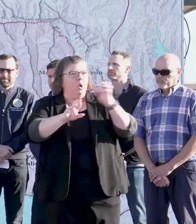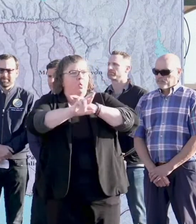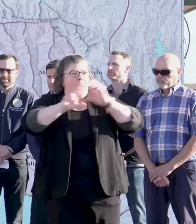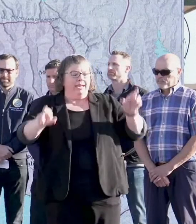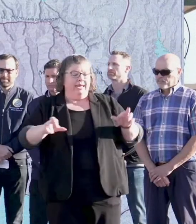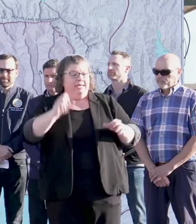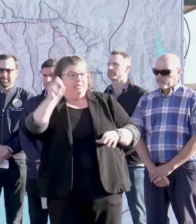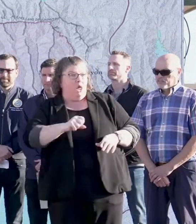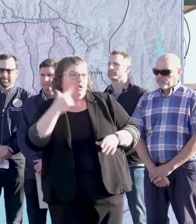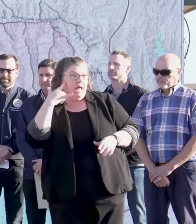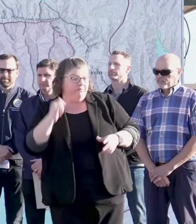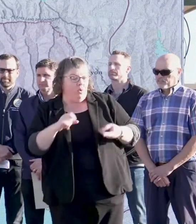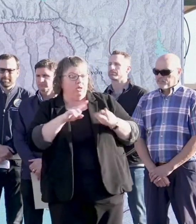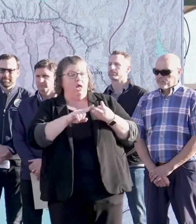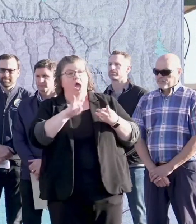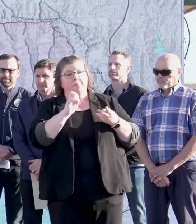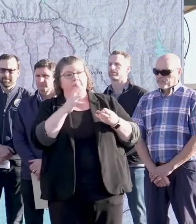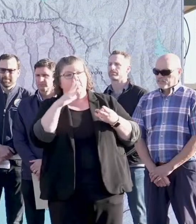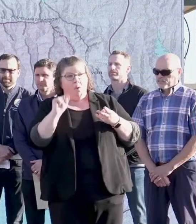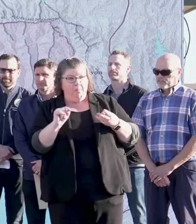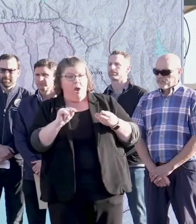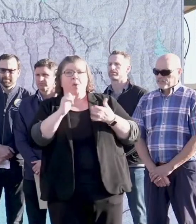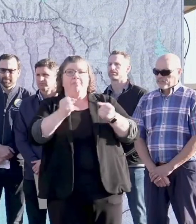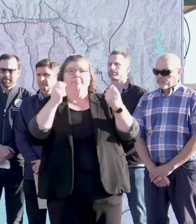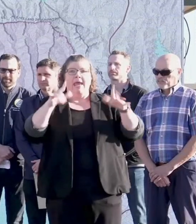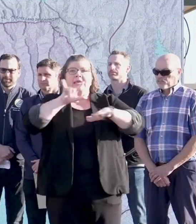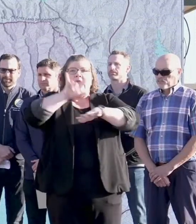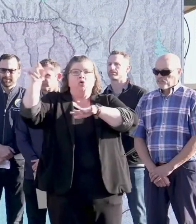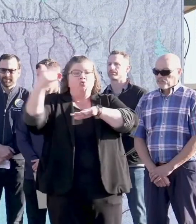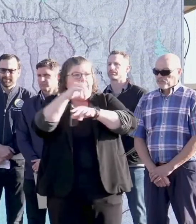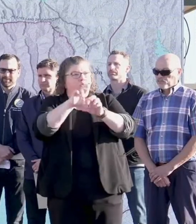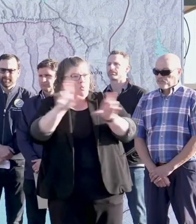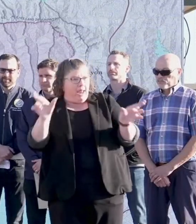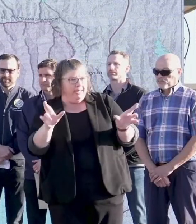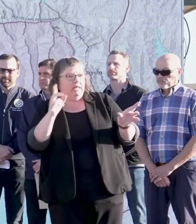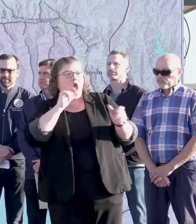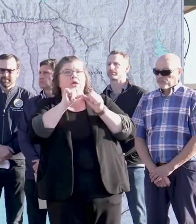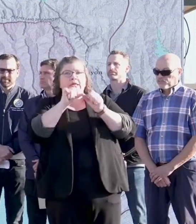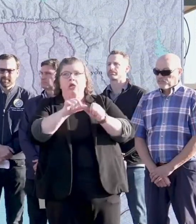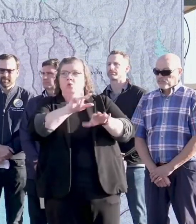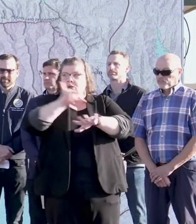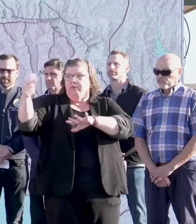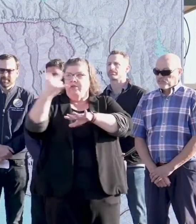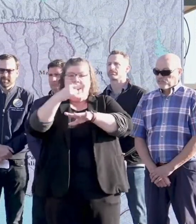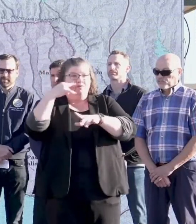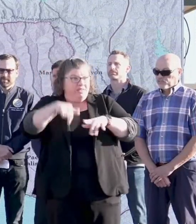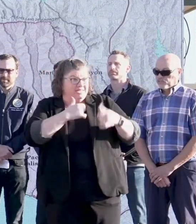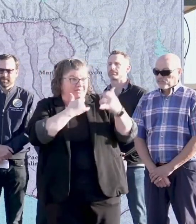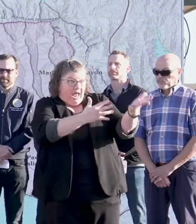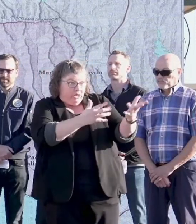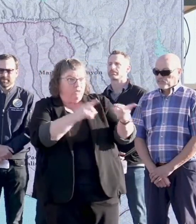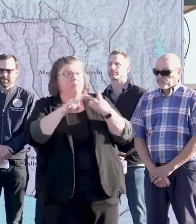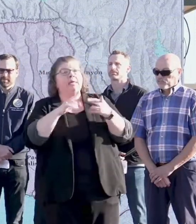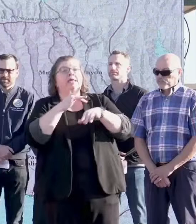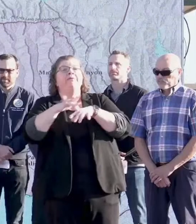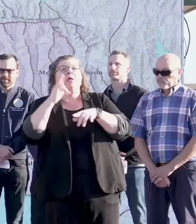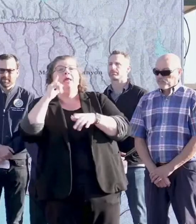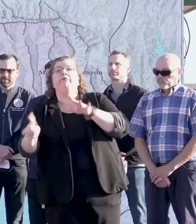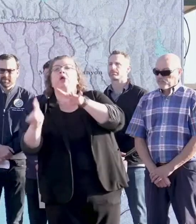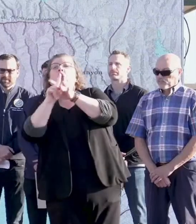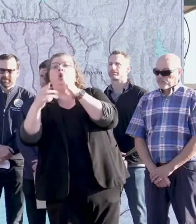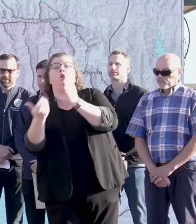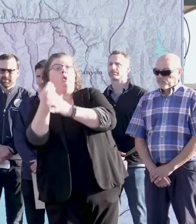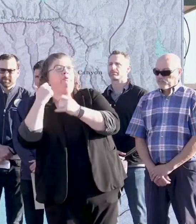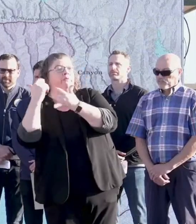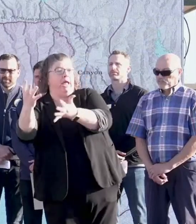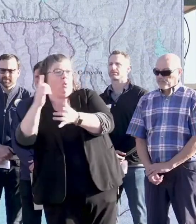Beaumont. We have all of the aircraft at our disposal available. They are continuing to fly this fire, and they're also available for any new and emerging fires